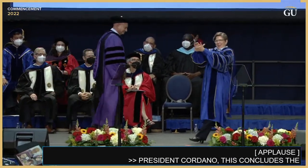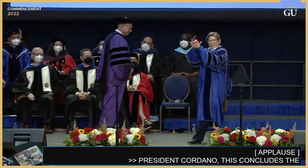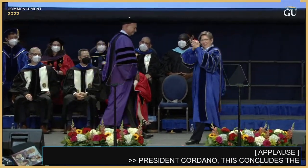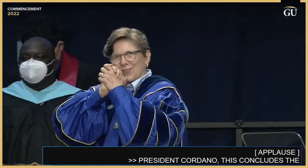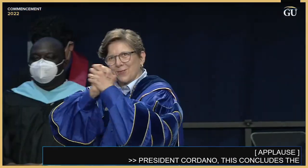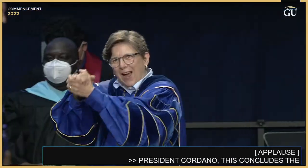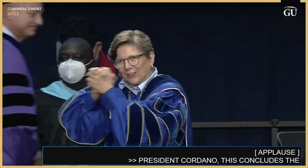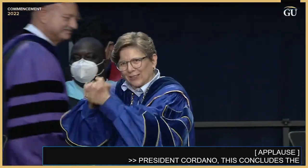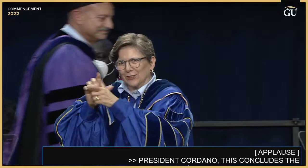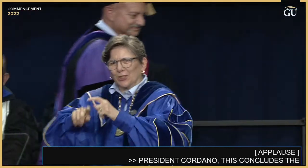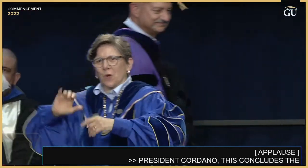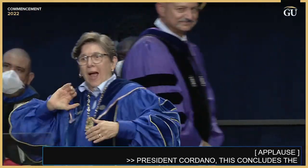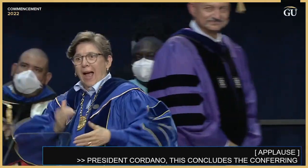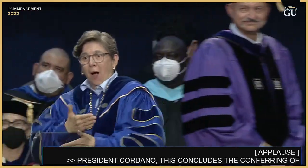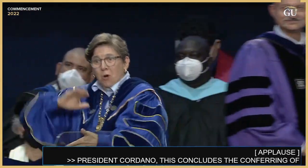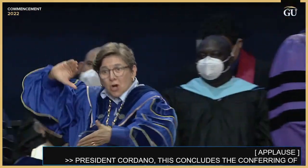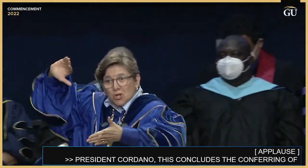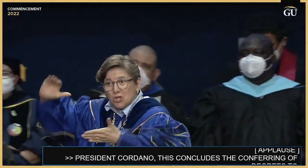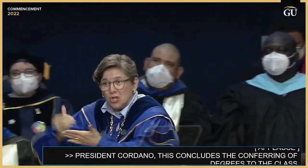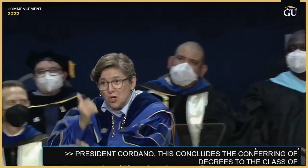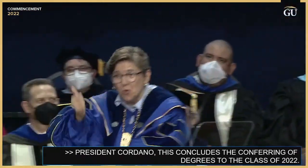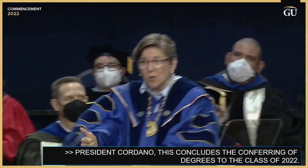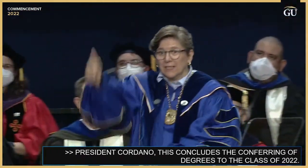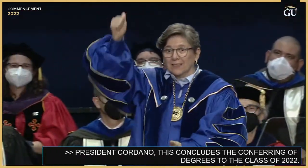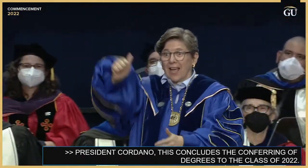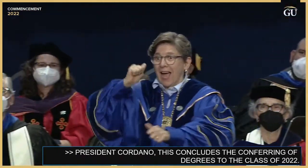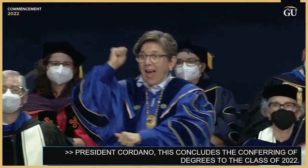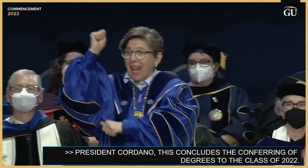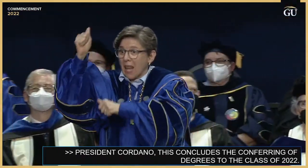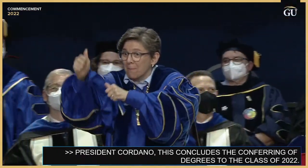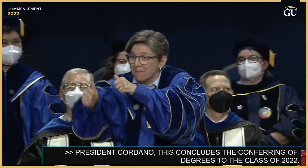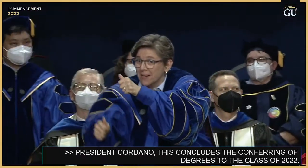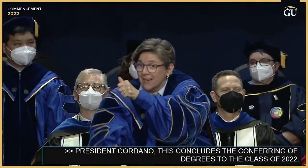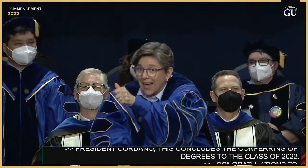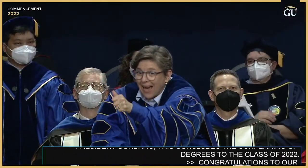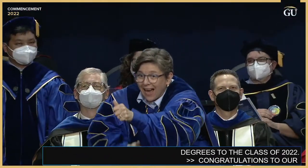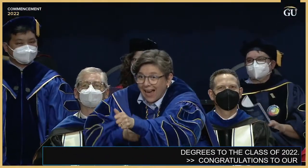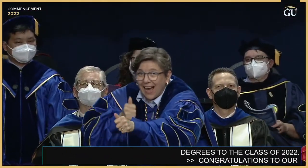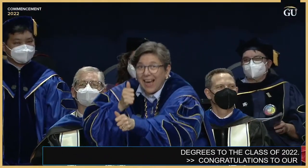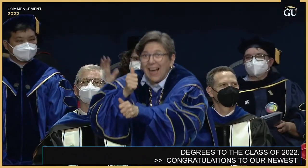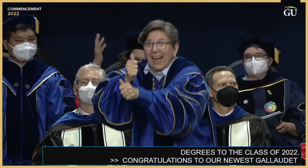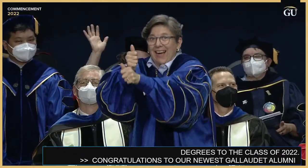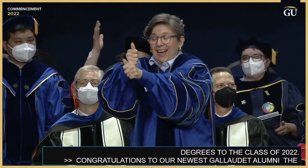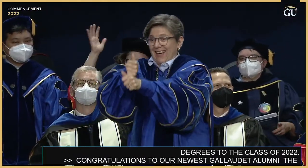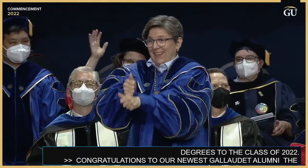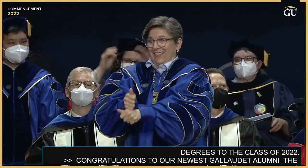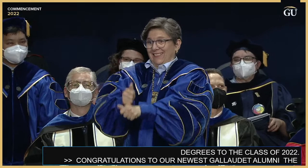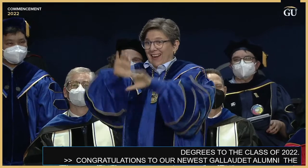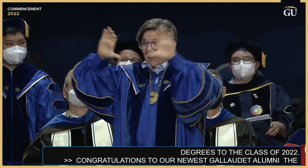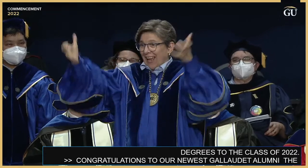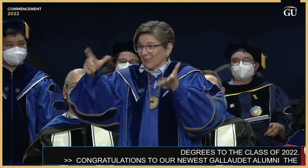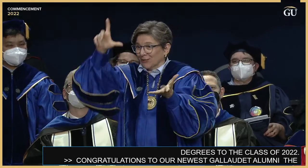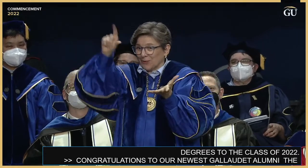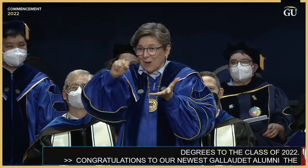So congratulations to our newest Gallaudet alumni, the class